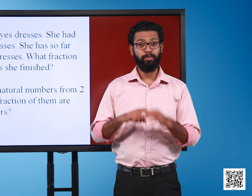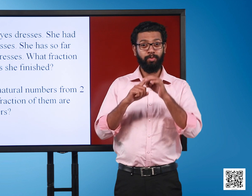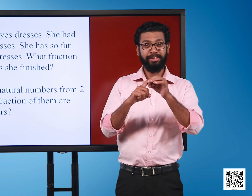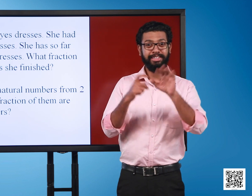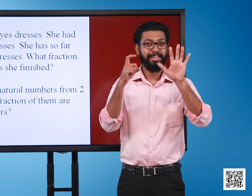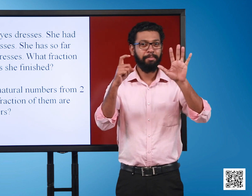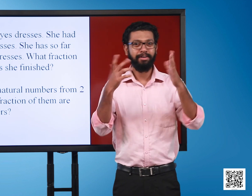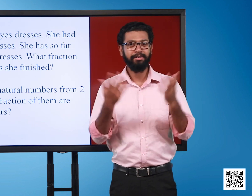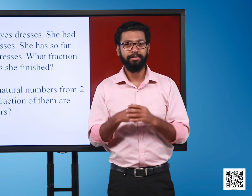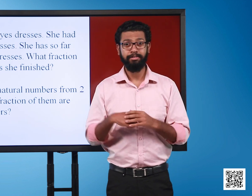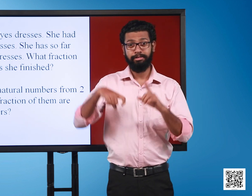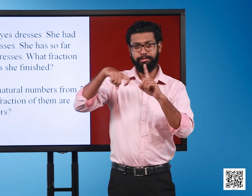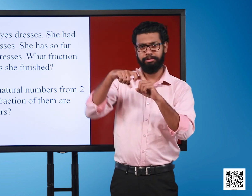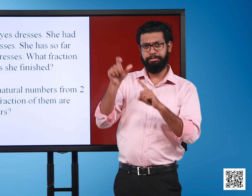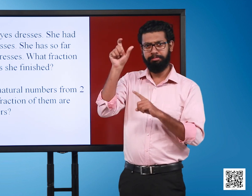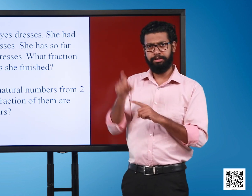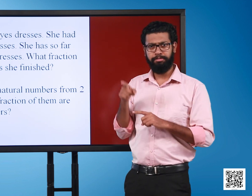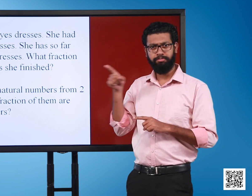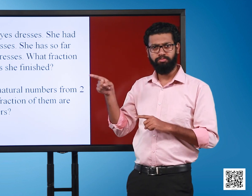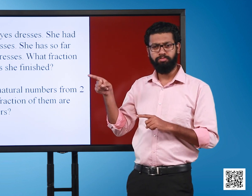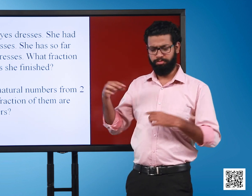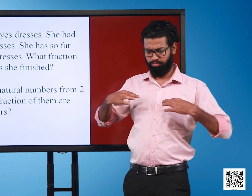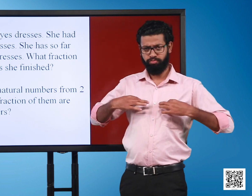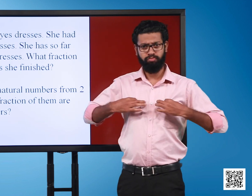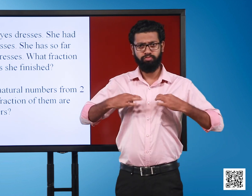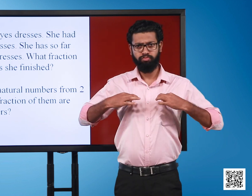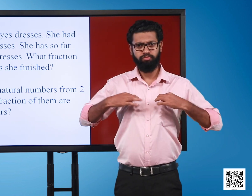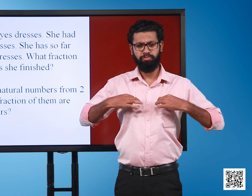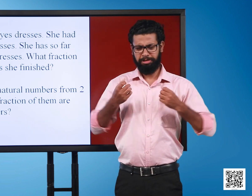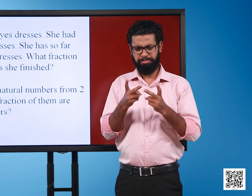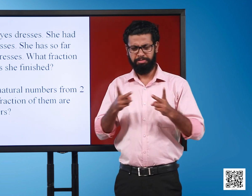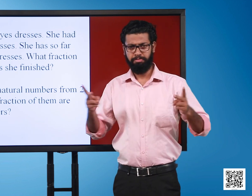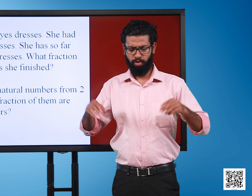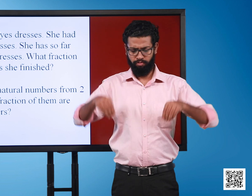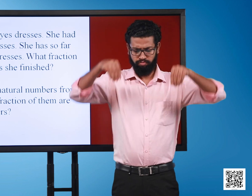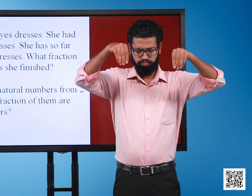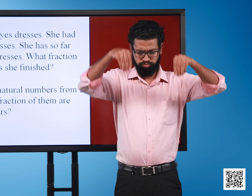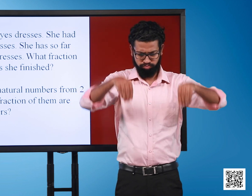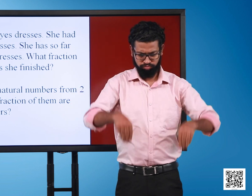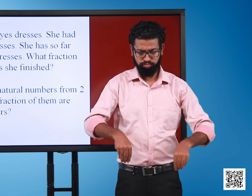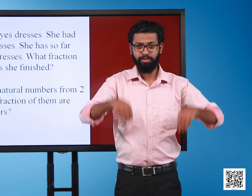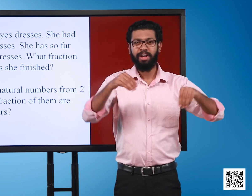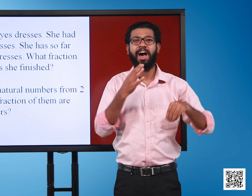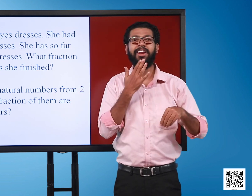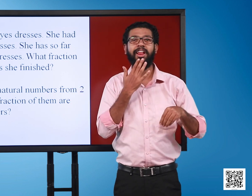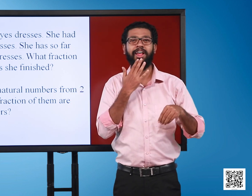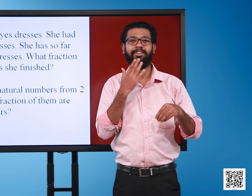'7. Kanchan dyes dresses. She had to dye 30 dresses.